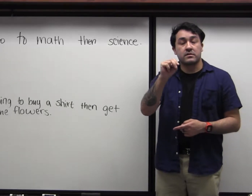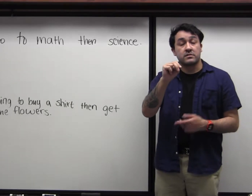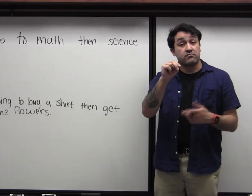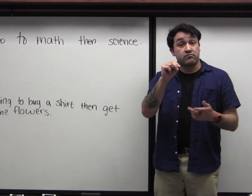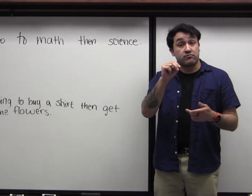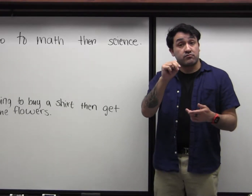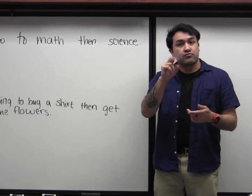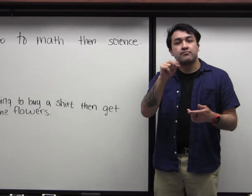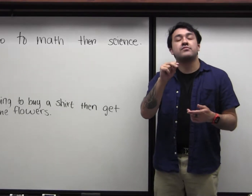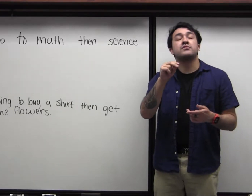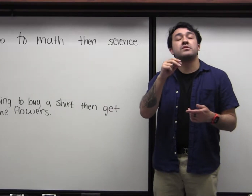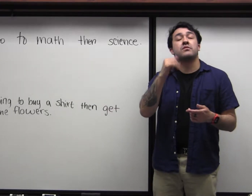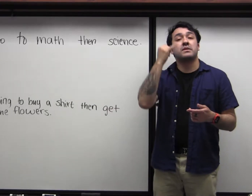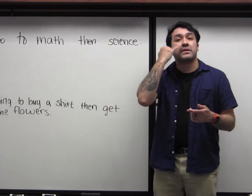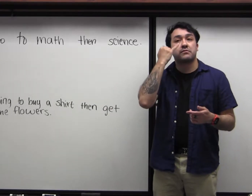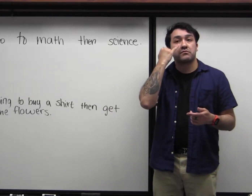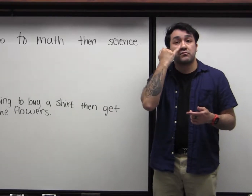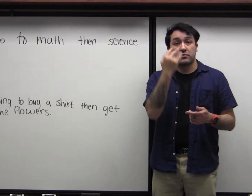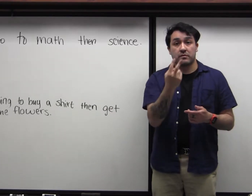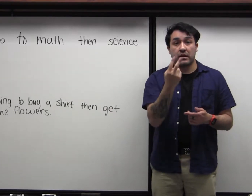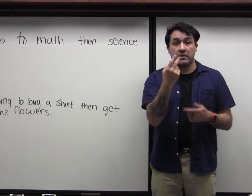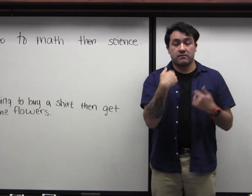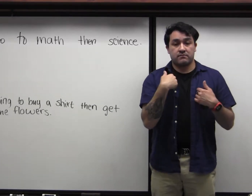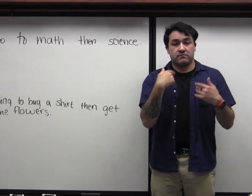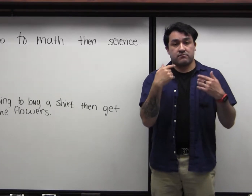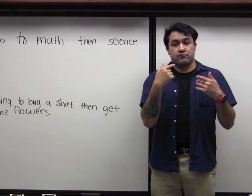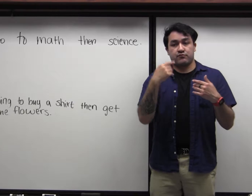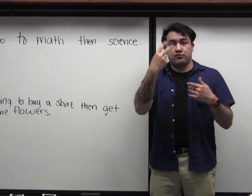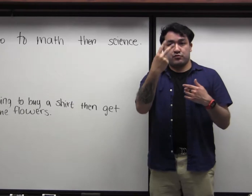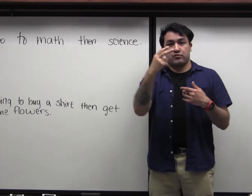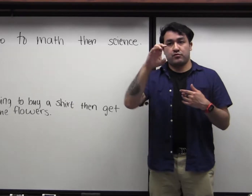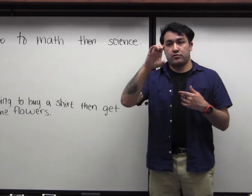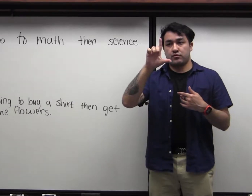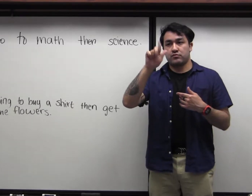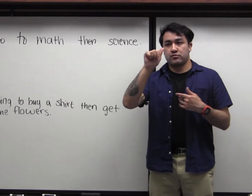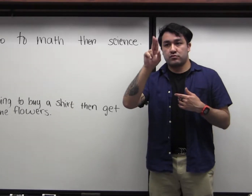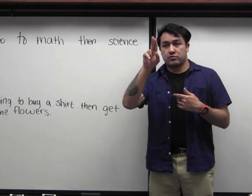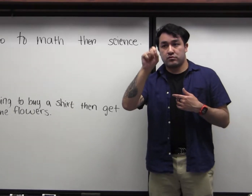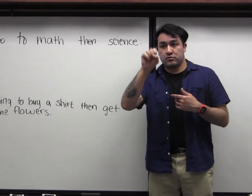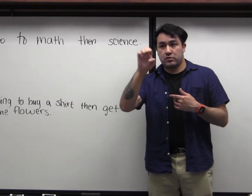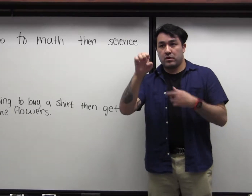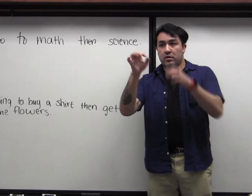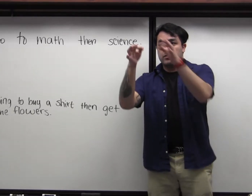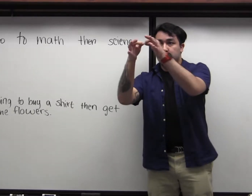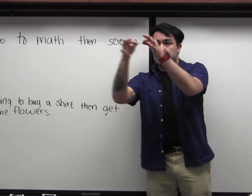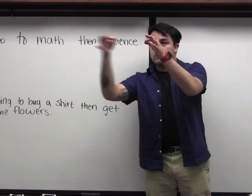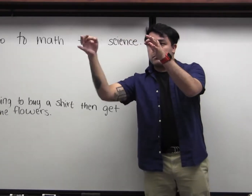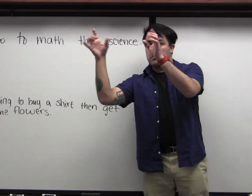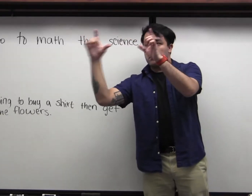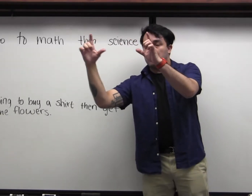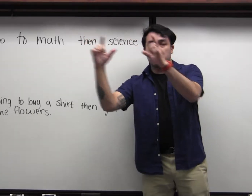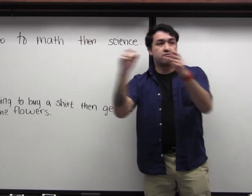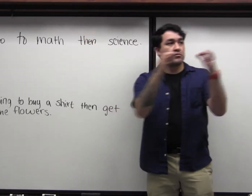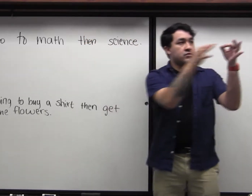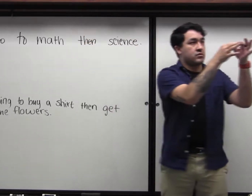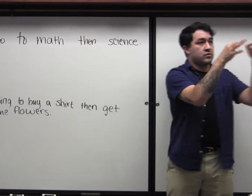conjunctions. So you might know what a conjunction and you might not. If you don't, that's when we have two clauses, right? Which is a